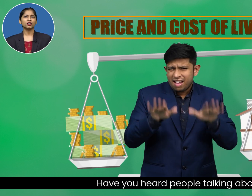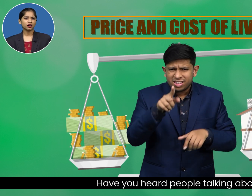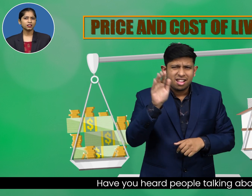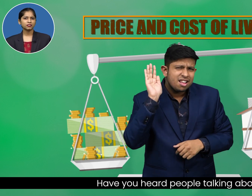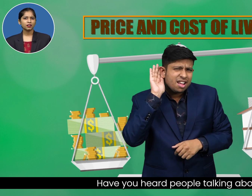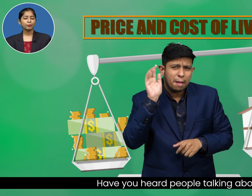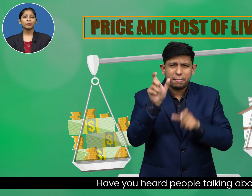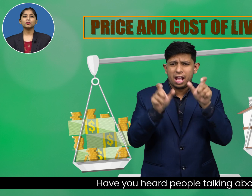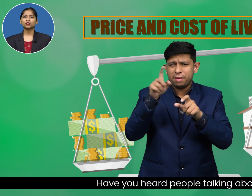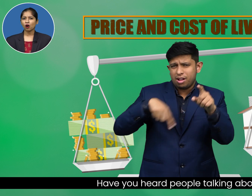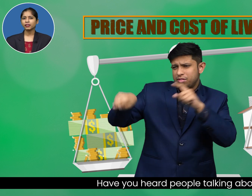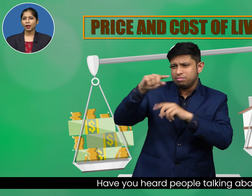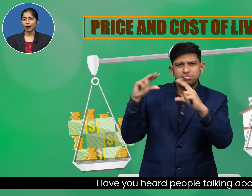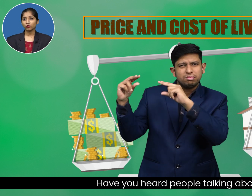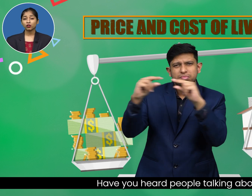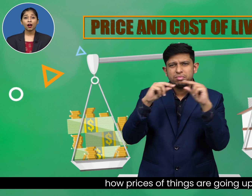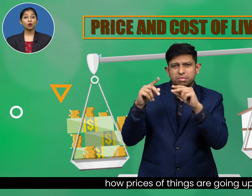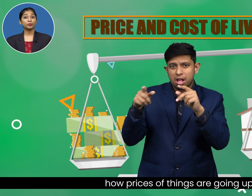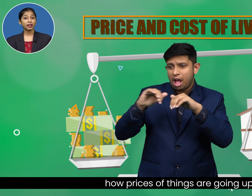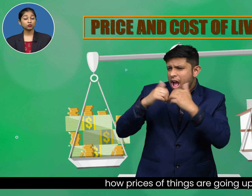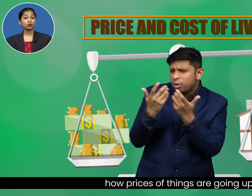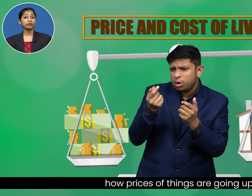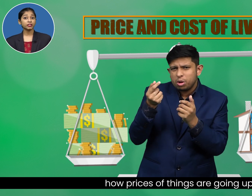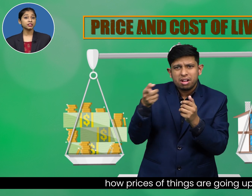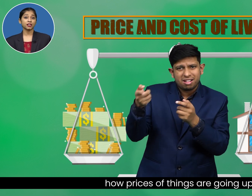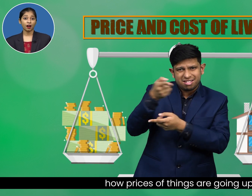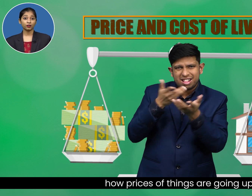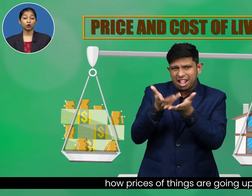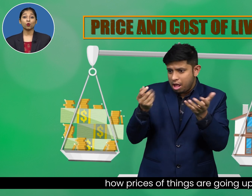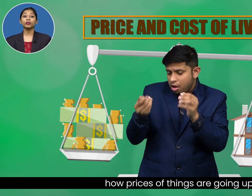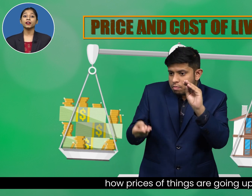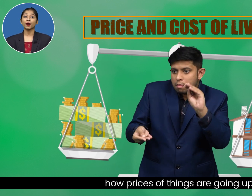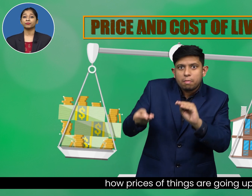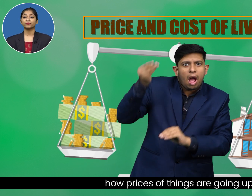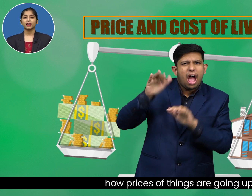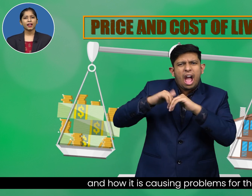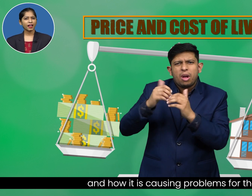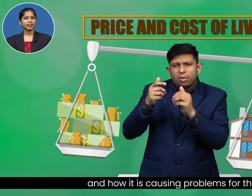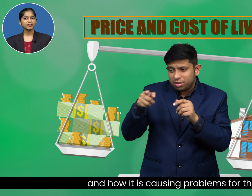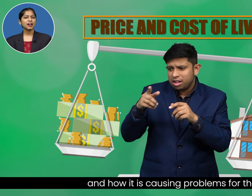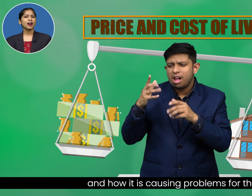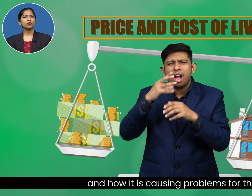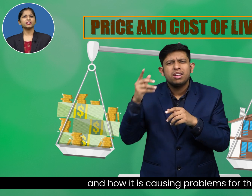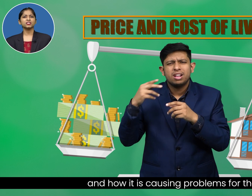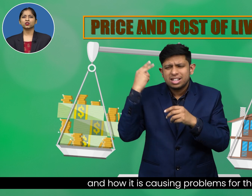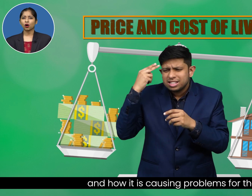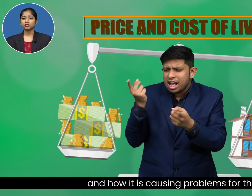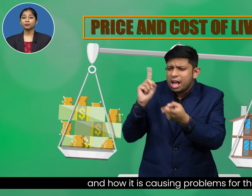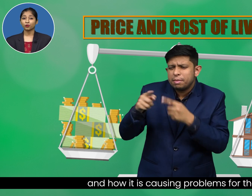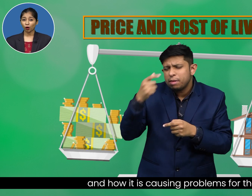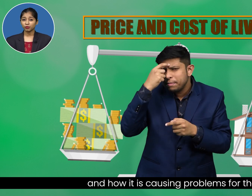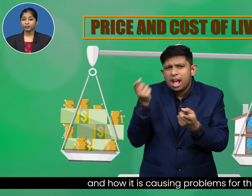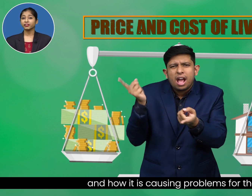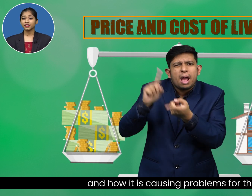Have you heard people talking about how prices of things are going up and how it is